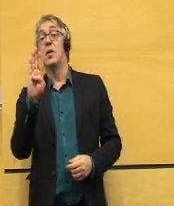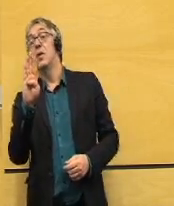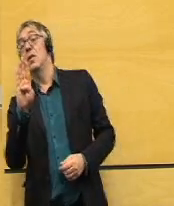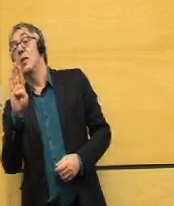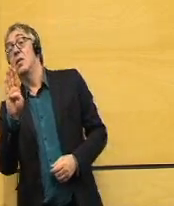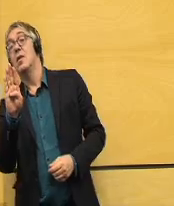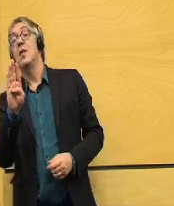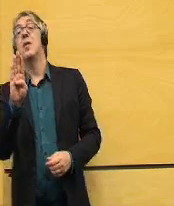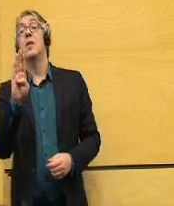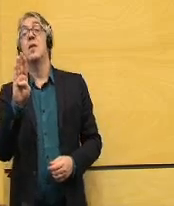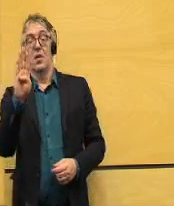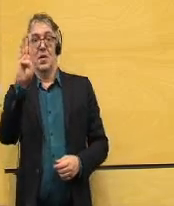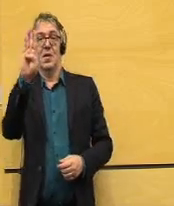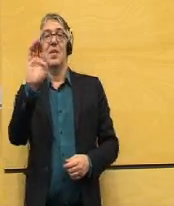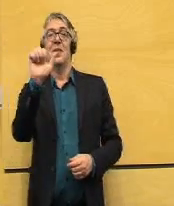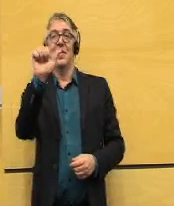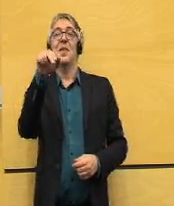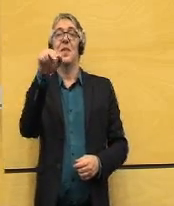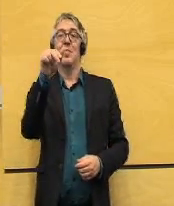Thank you very much.